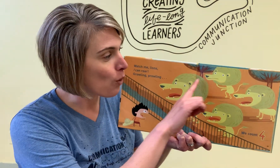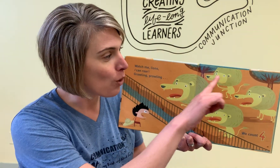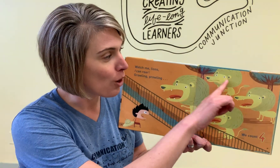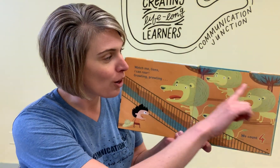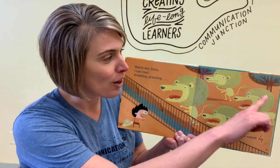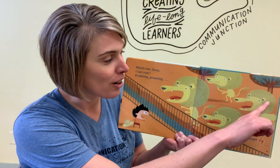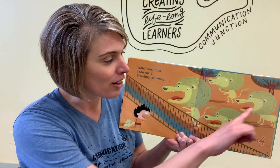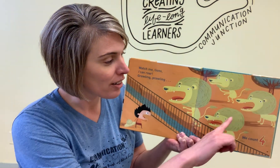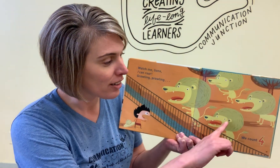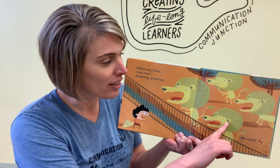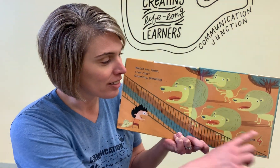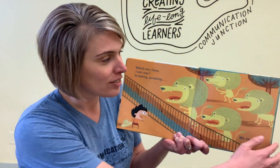4.